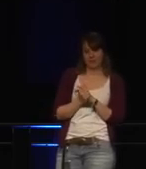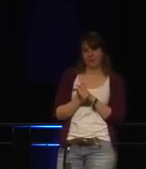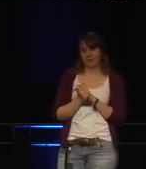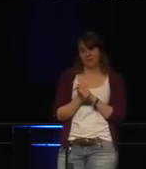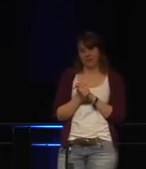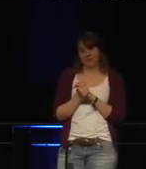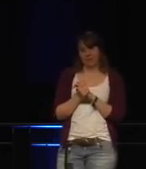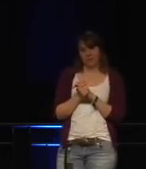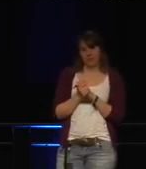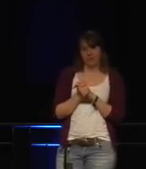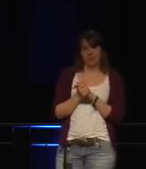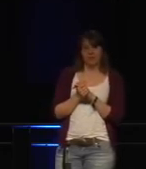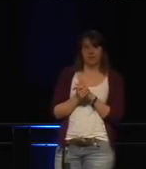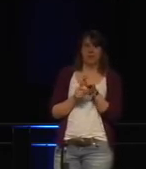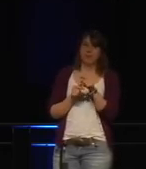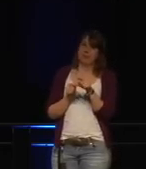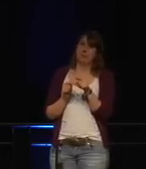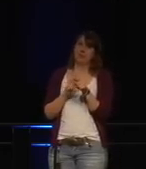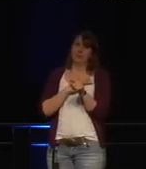about your private sex adventures.